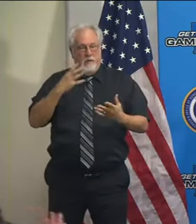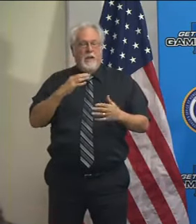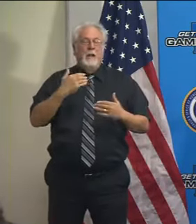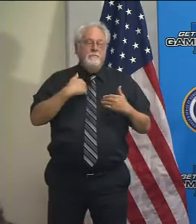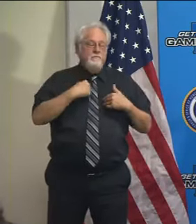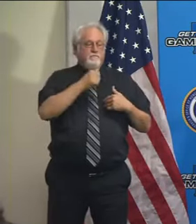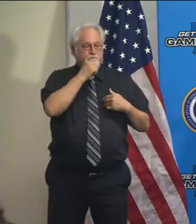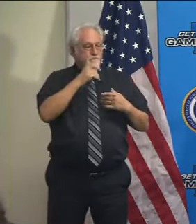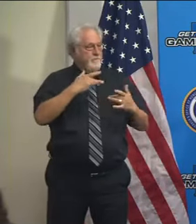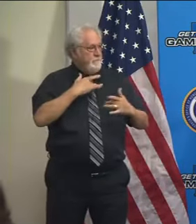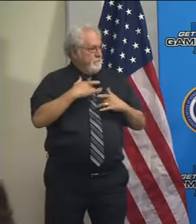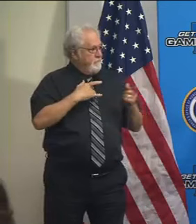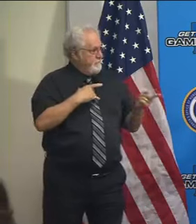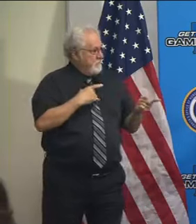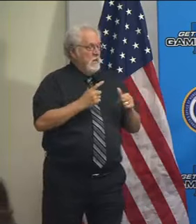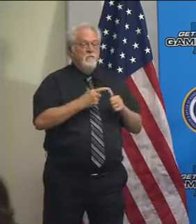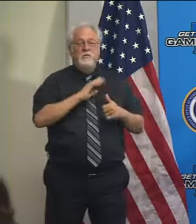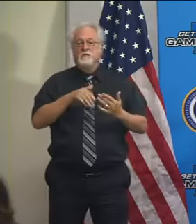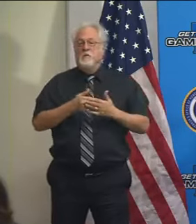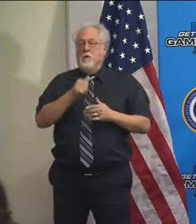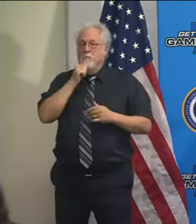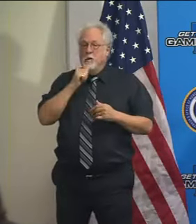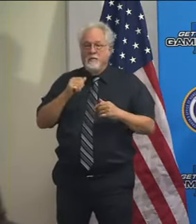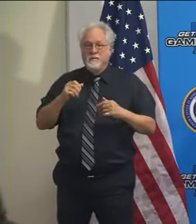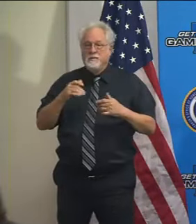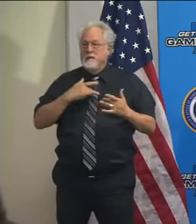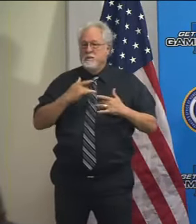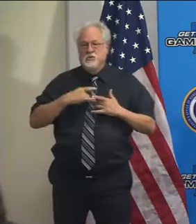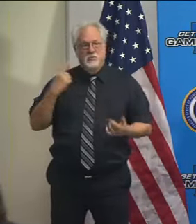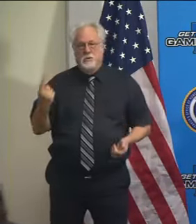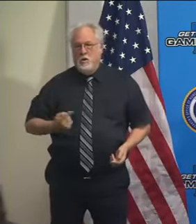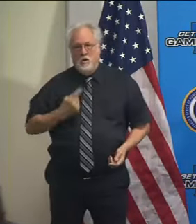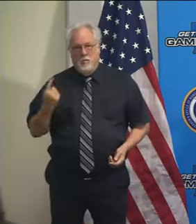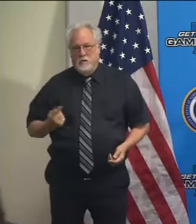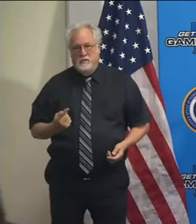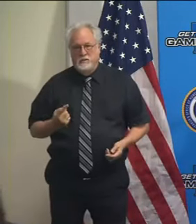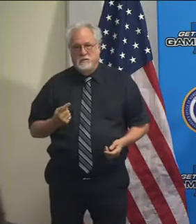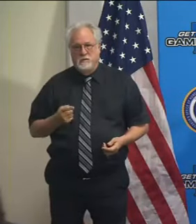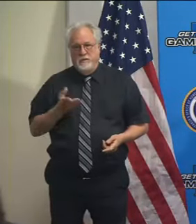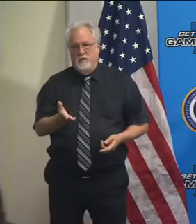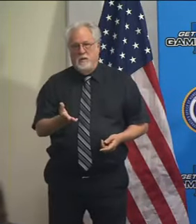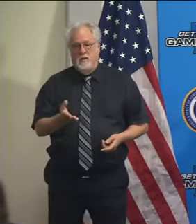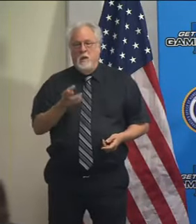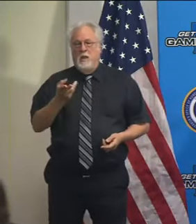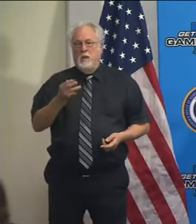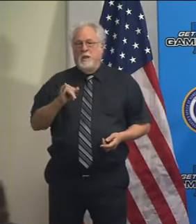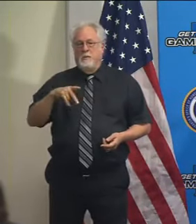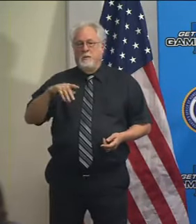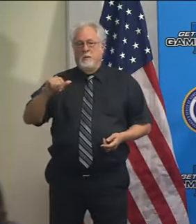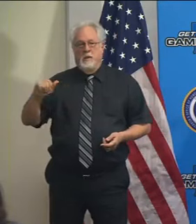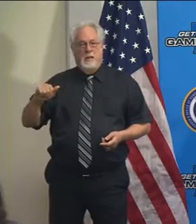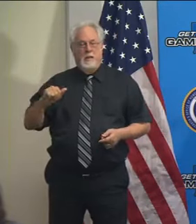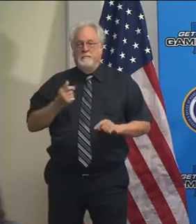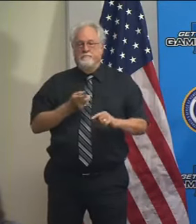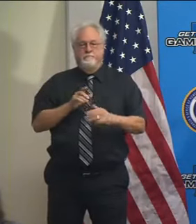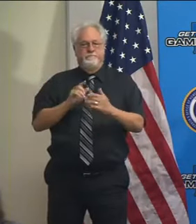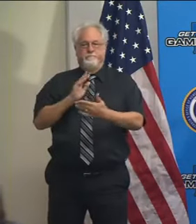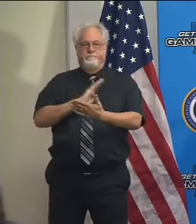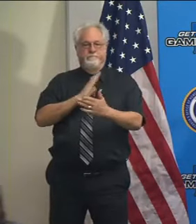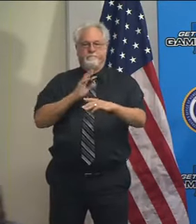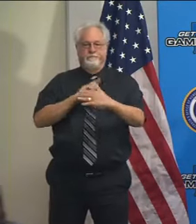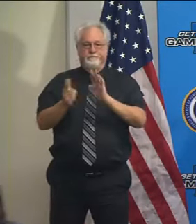the use of that? Yeah. Well, first of all, the privacy concerns are always at issue. HIPAA precludes us from sharing information